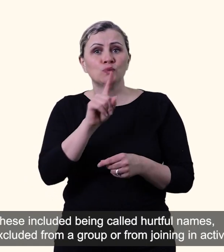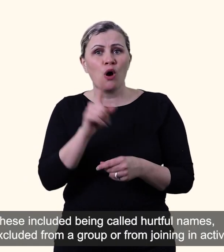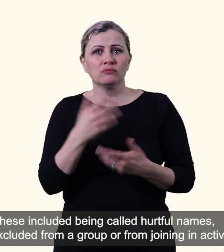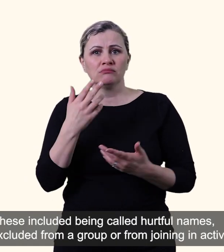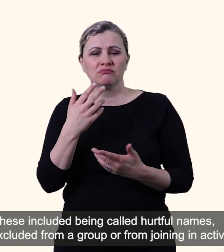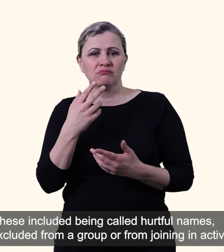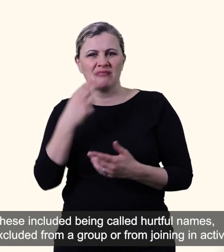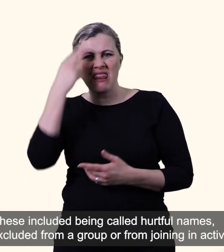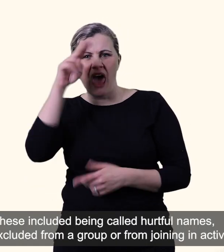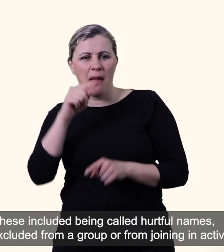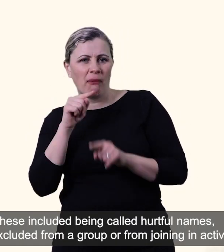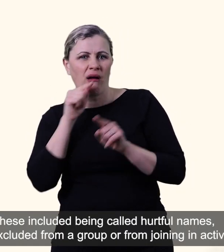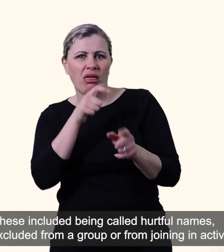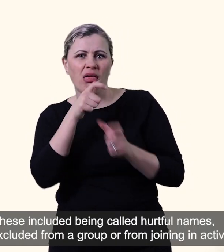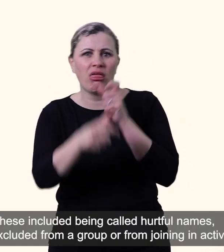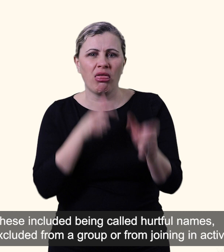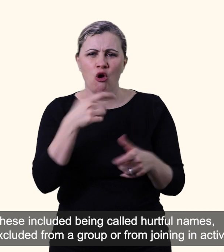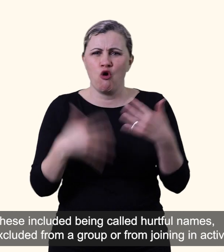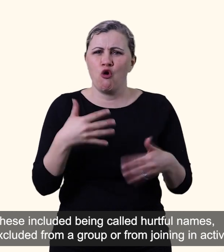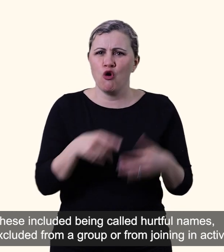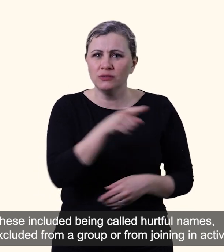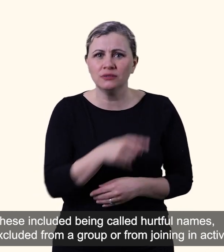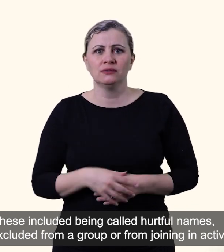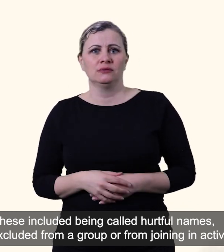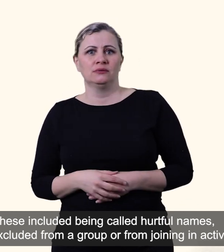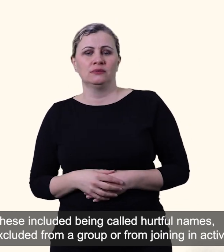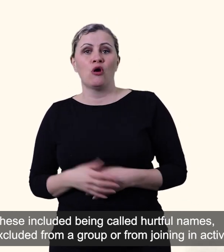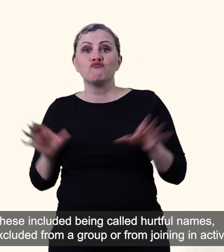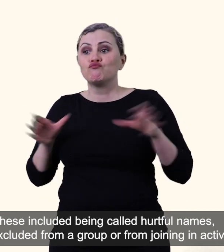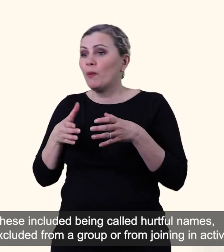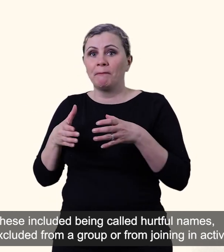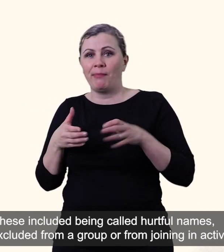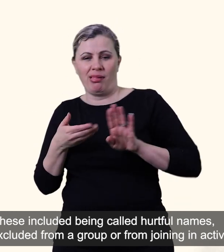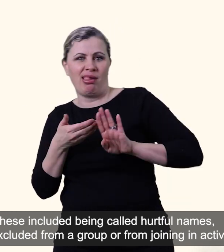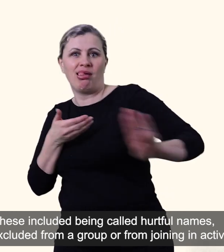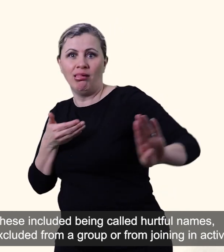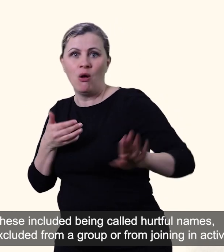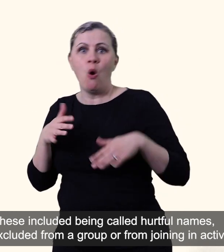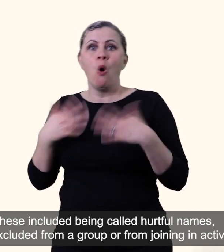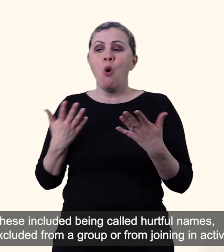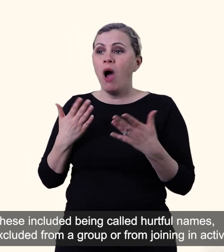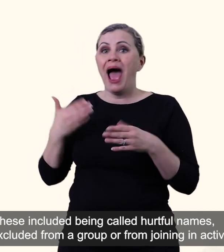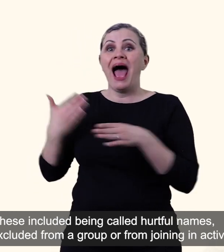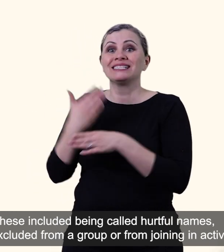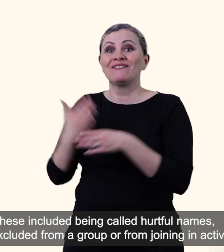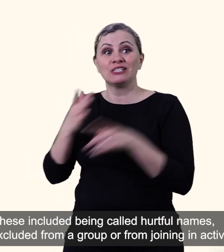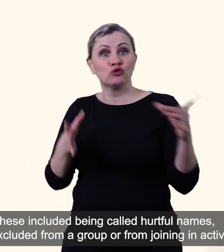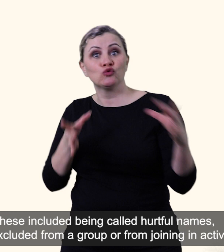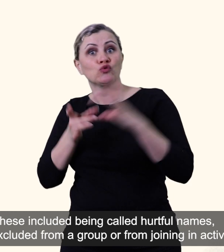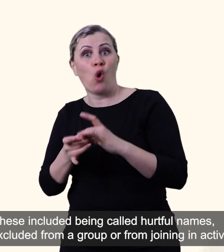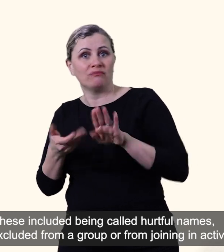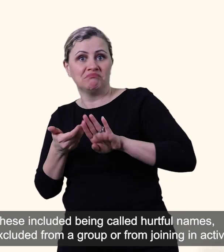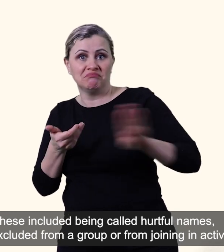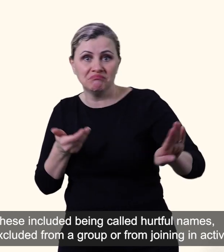These included being called hurtful names, being excluded from a group or from joining in activities,